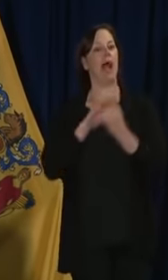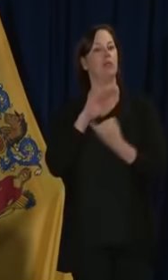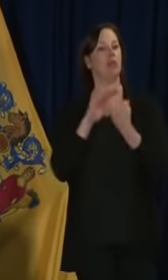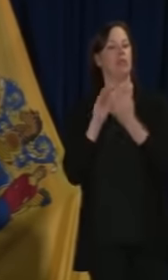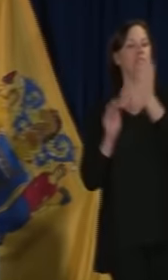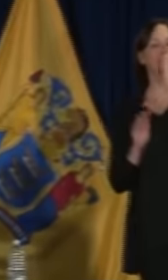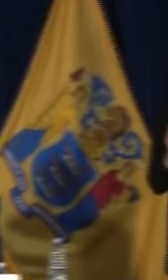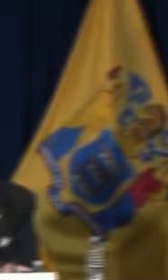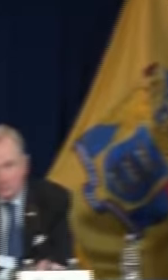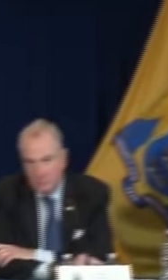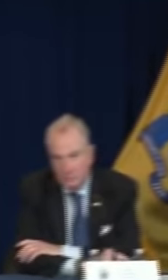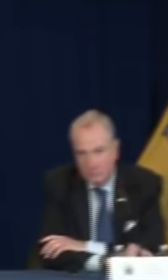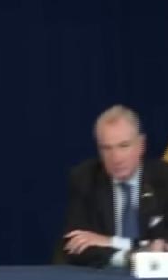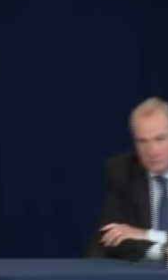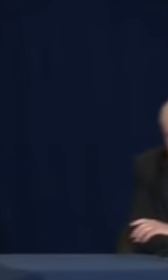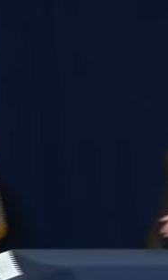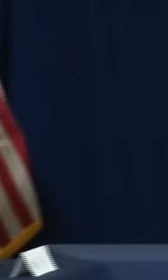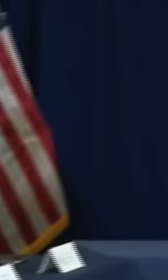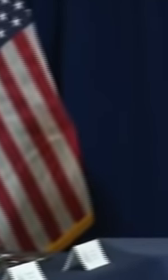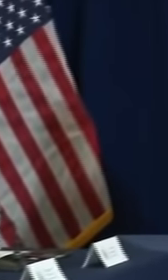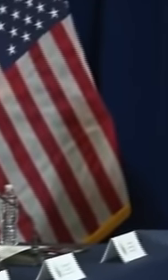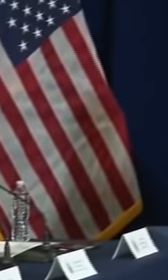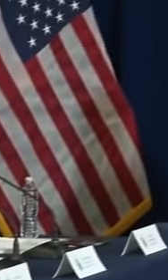23,687 acute care beds,